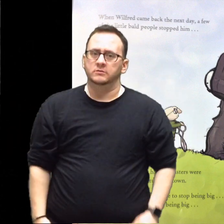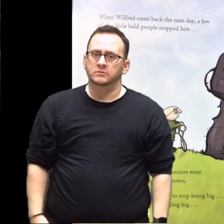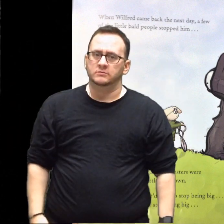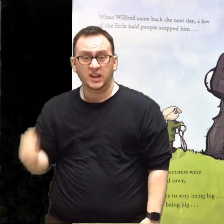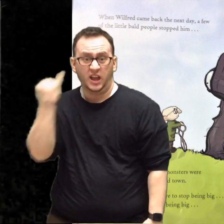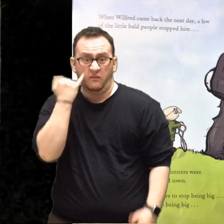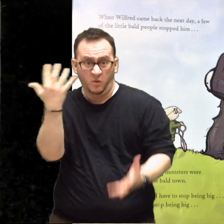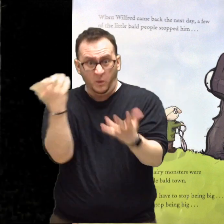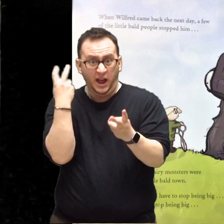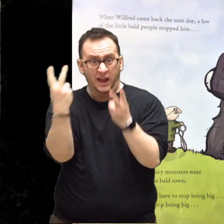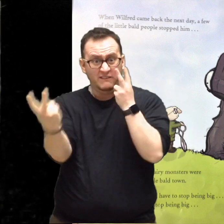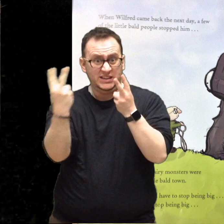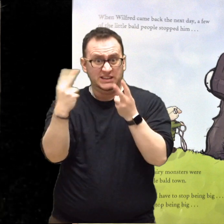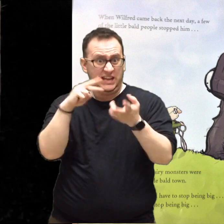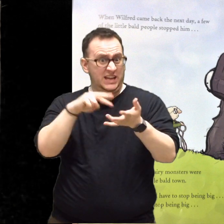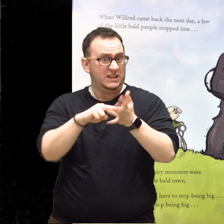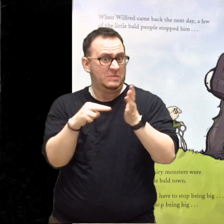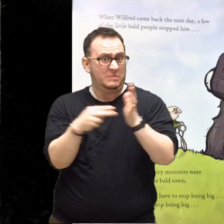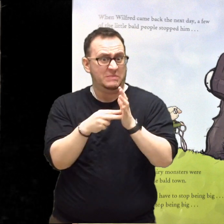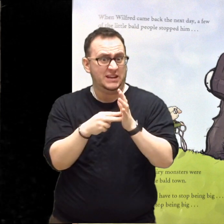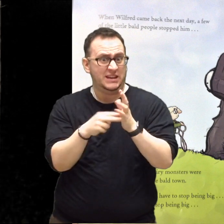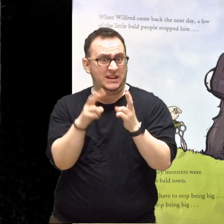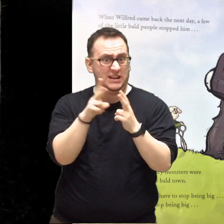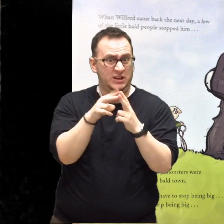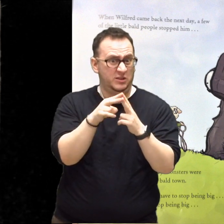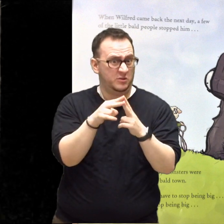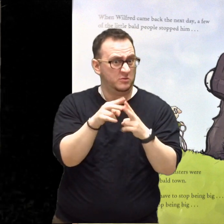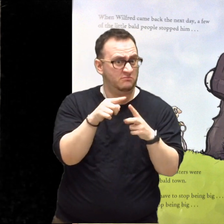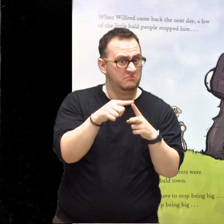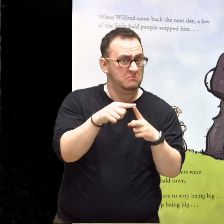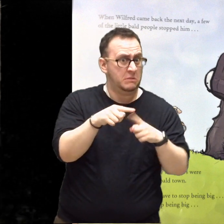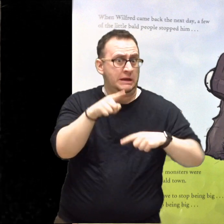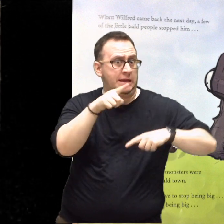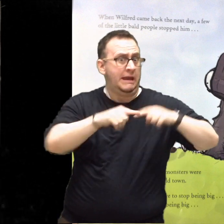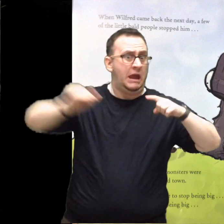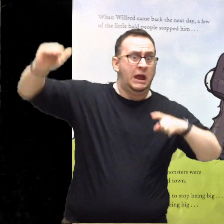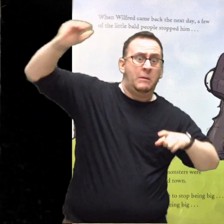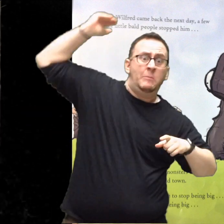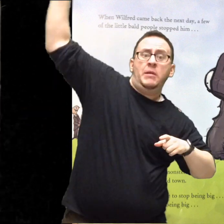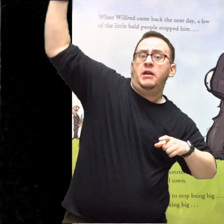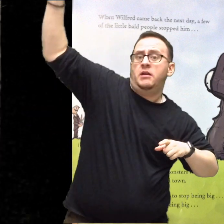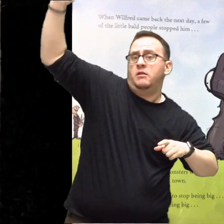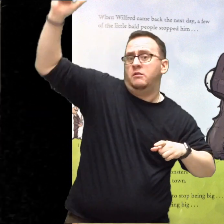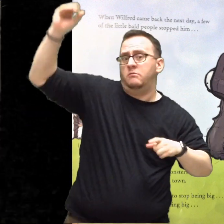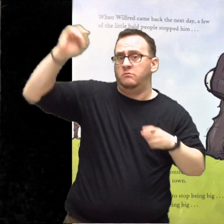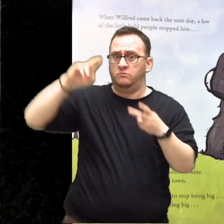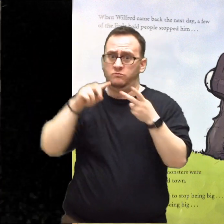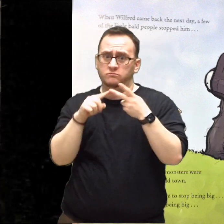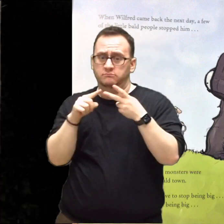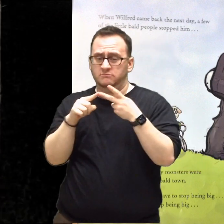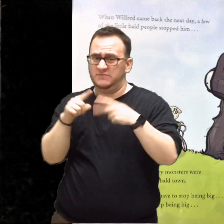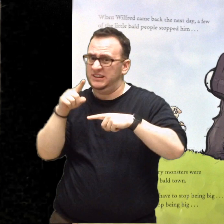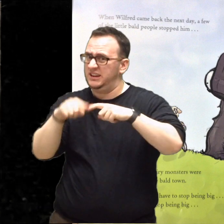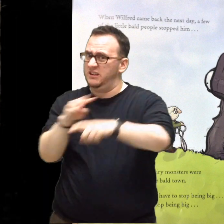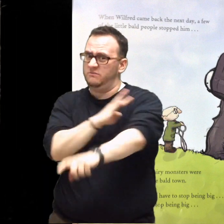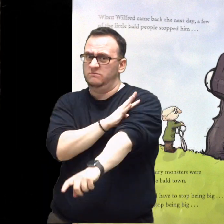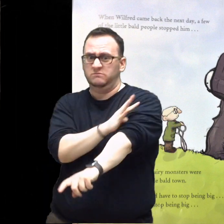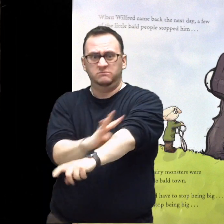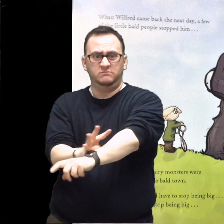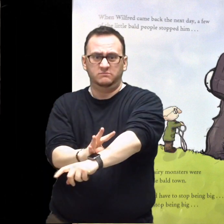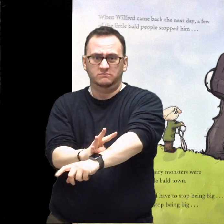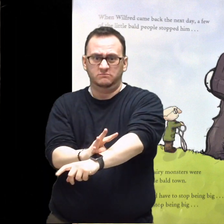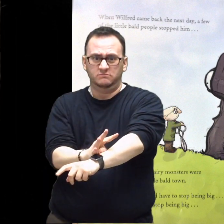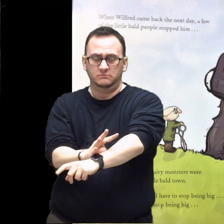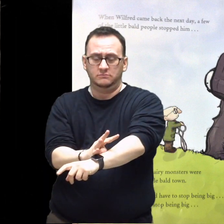big, or to stop being hairy. Since Wilfred couldn't stop being big,